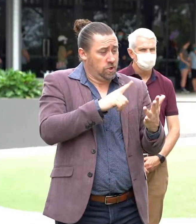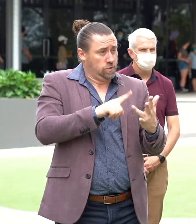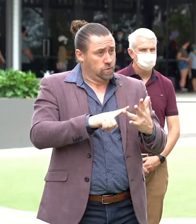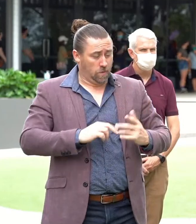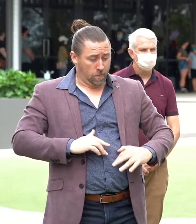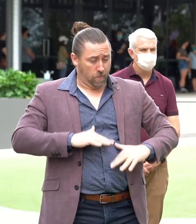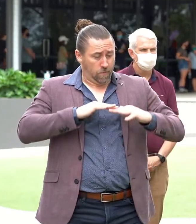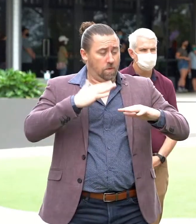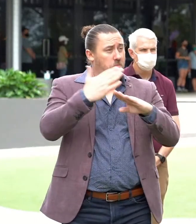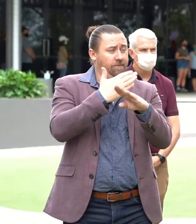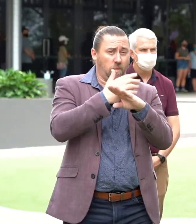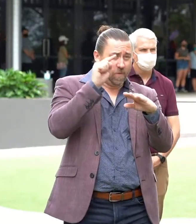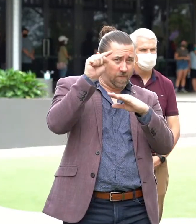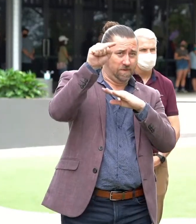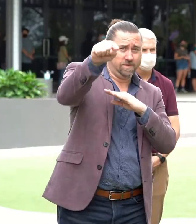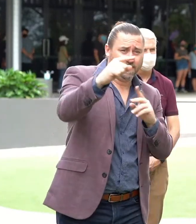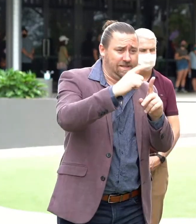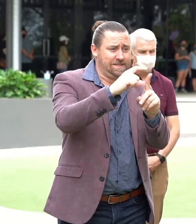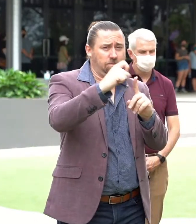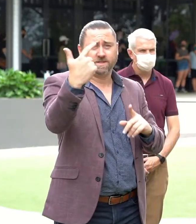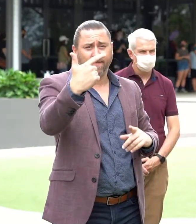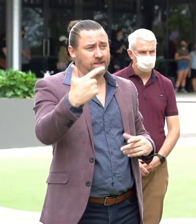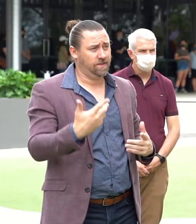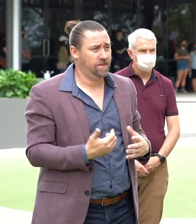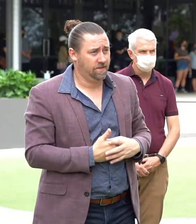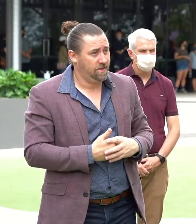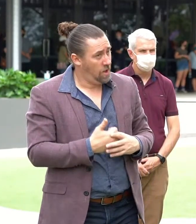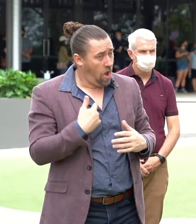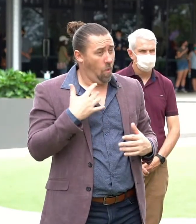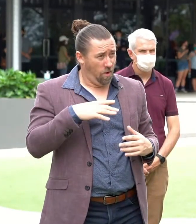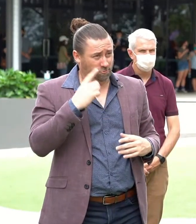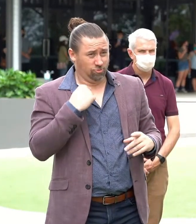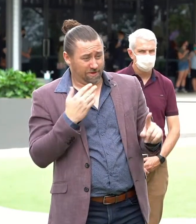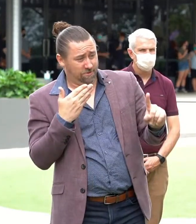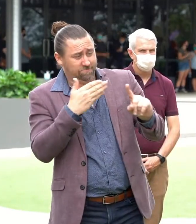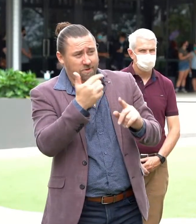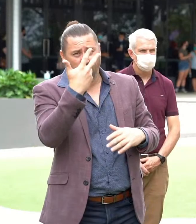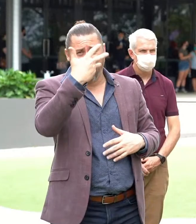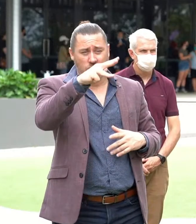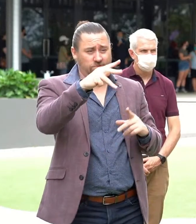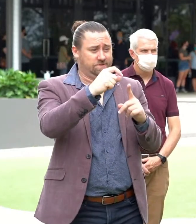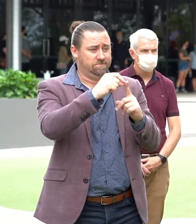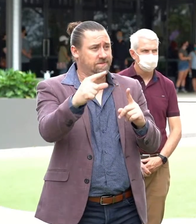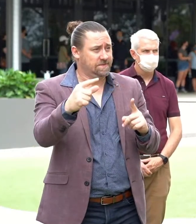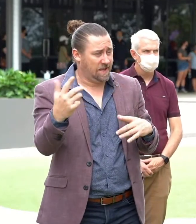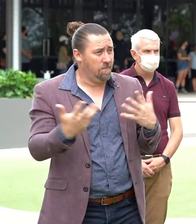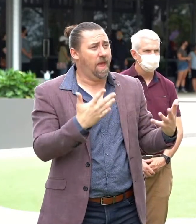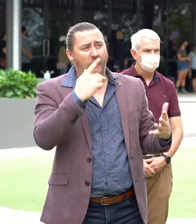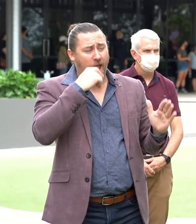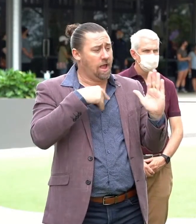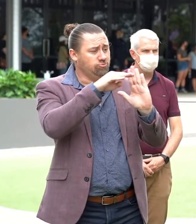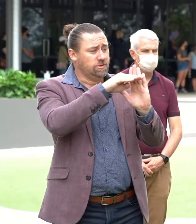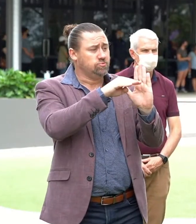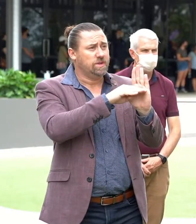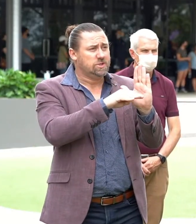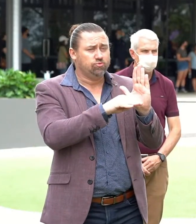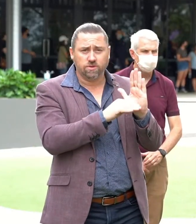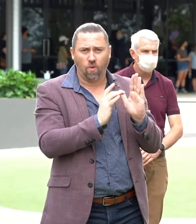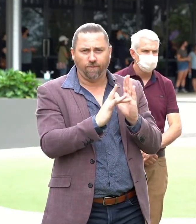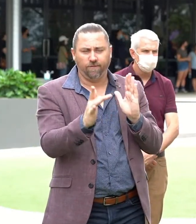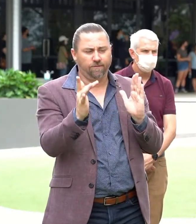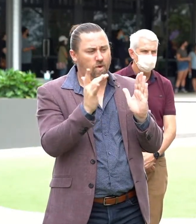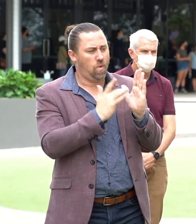it'll be wonderful to see that 90% mark reached right ahead of schedule, where a lot of those restrictions will be lifted and